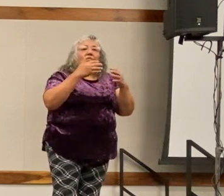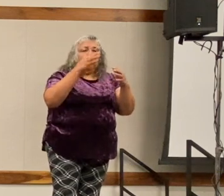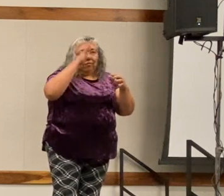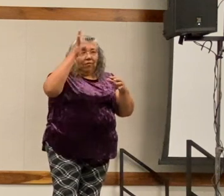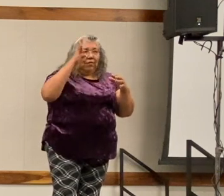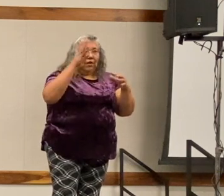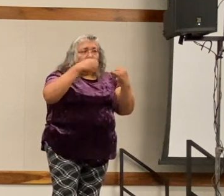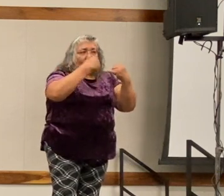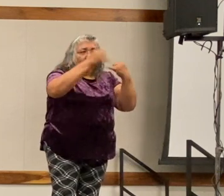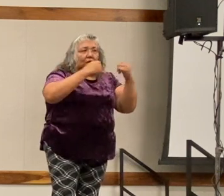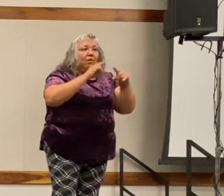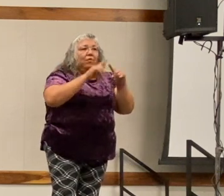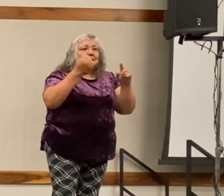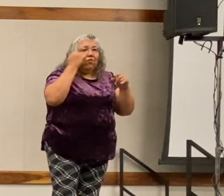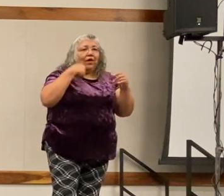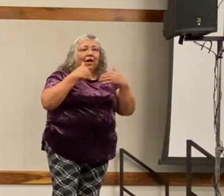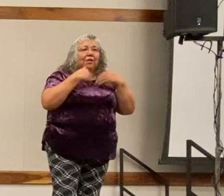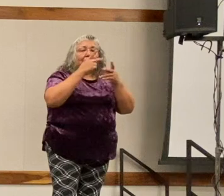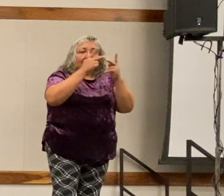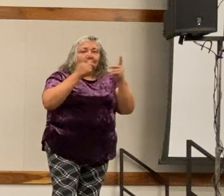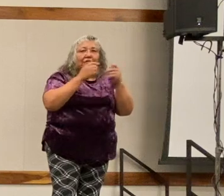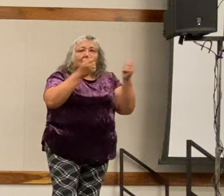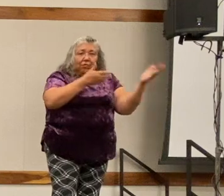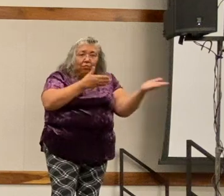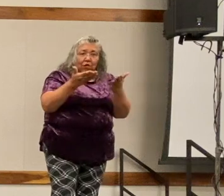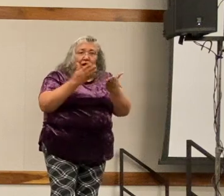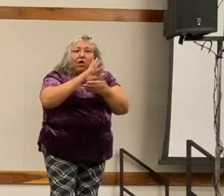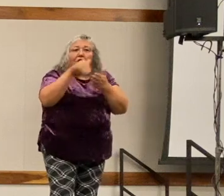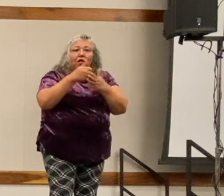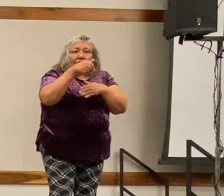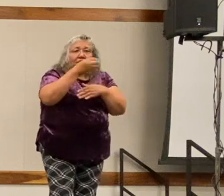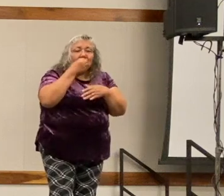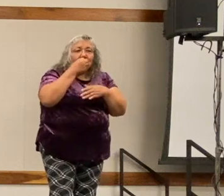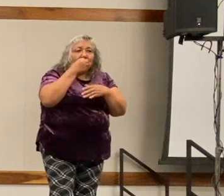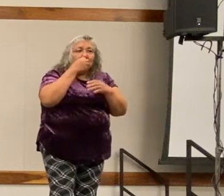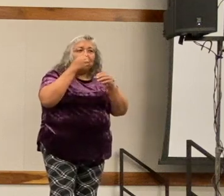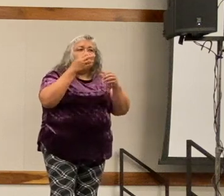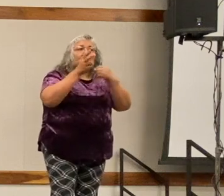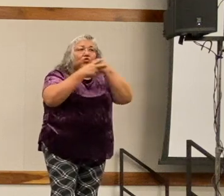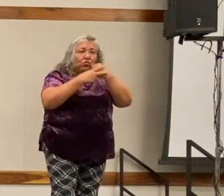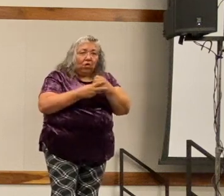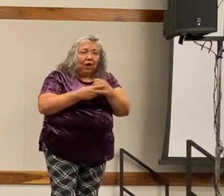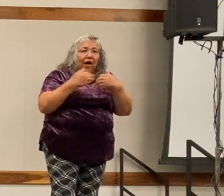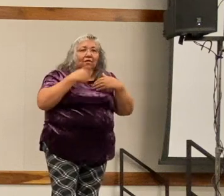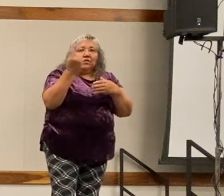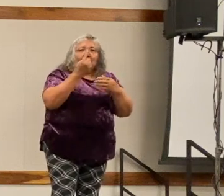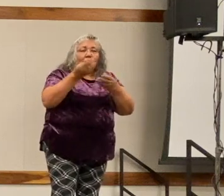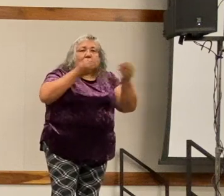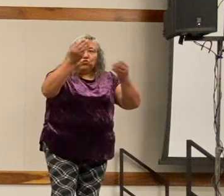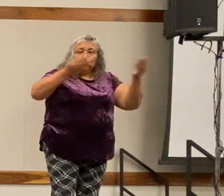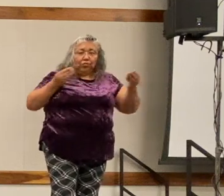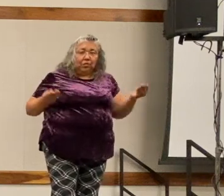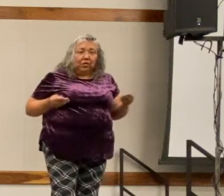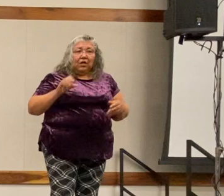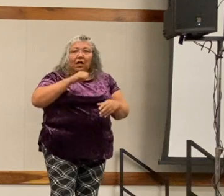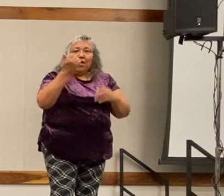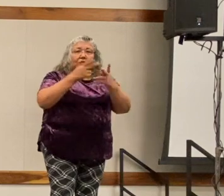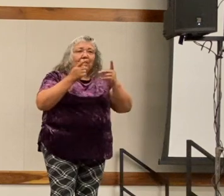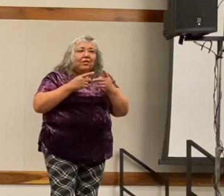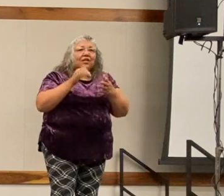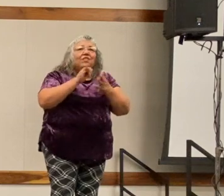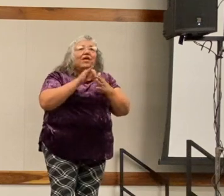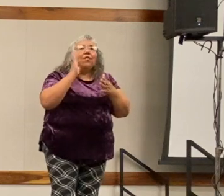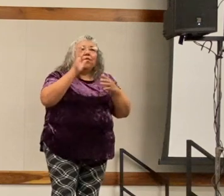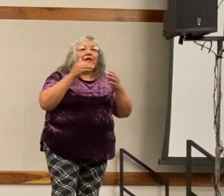make it move. They said, if we had a place where we could bring all of this food into storage and have someone distribute it out to other things, that would help